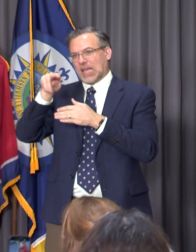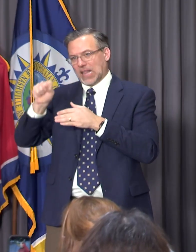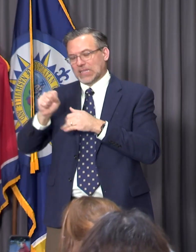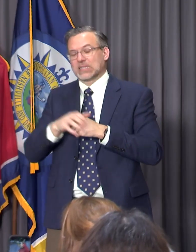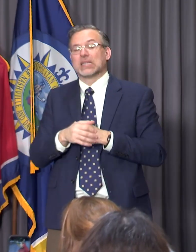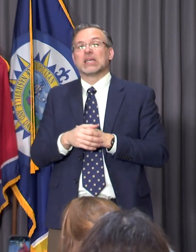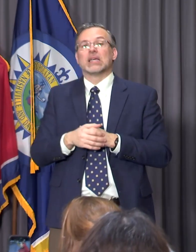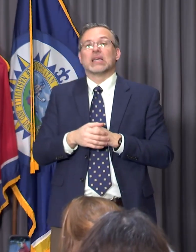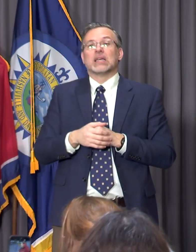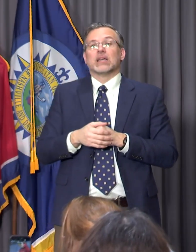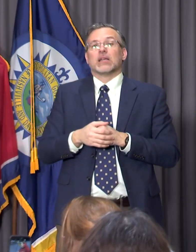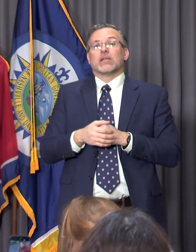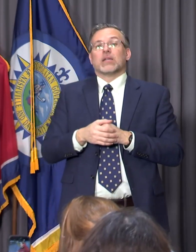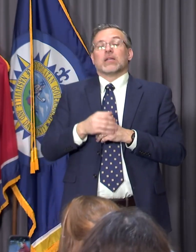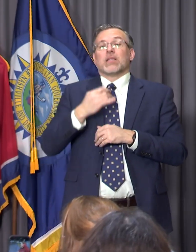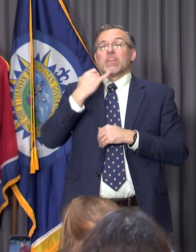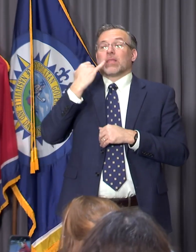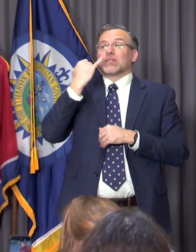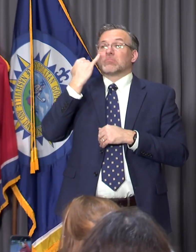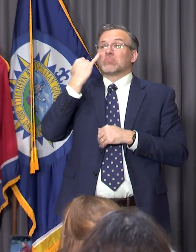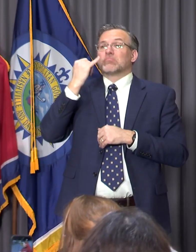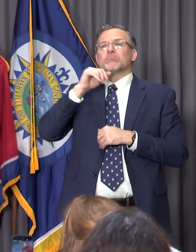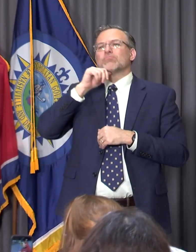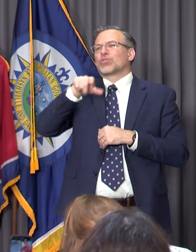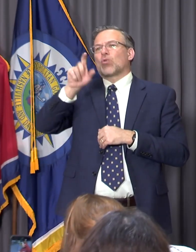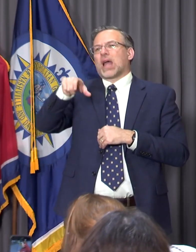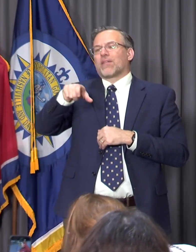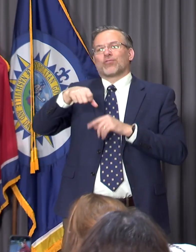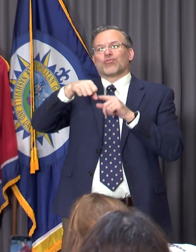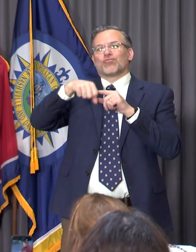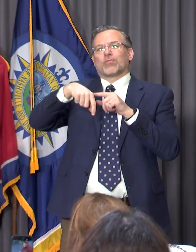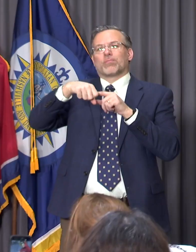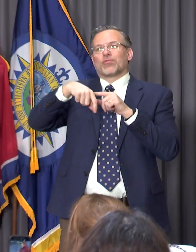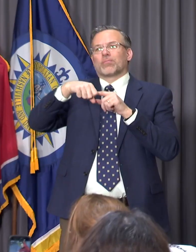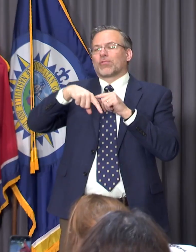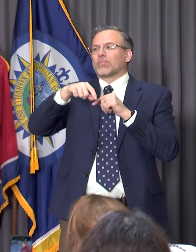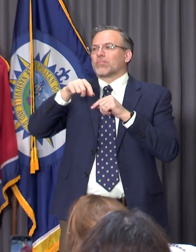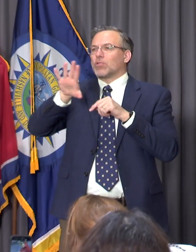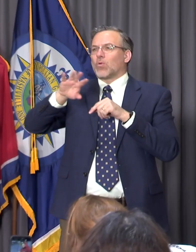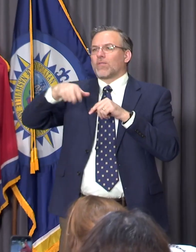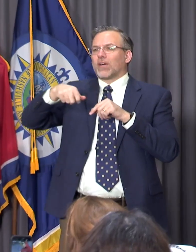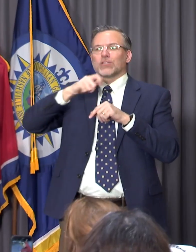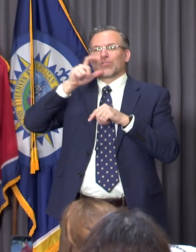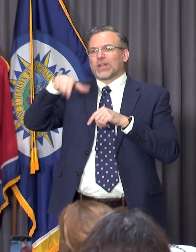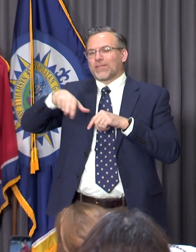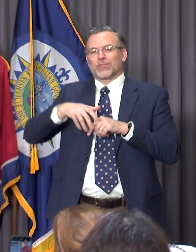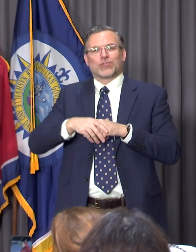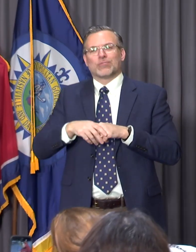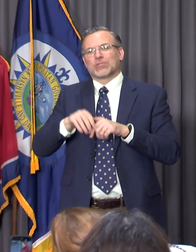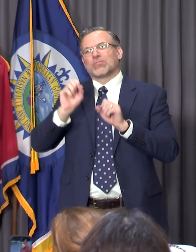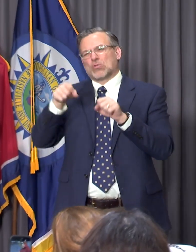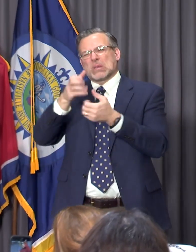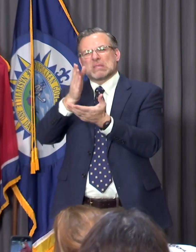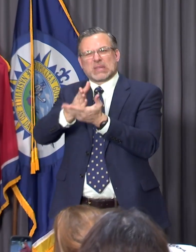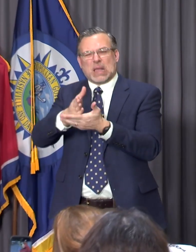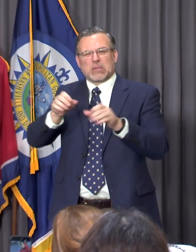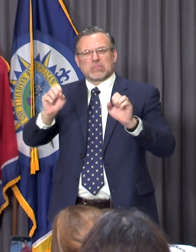have persistent cold weather, there's not a need for dripping of faucets, so I think we can all kind of relax that a little